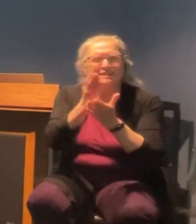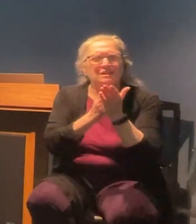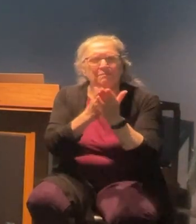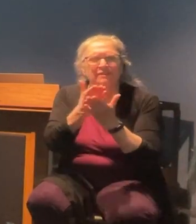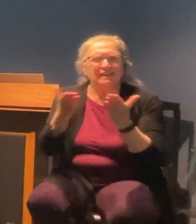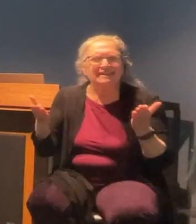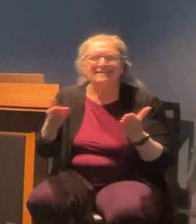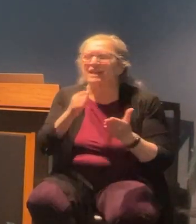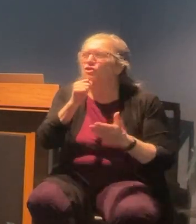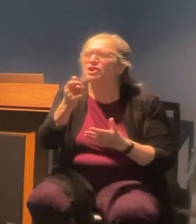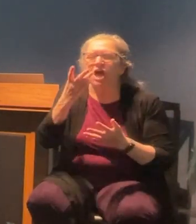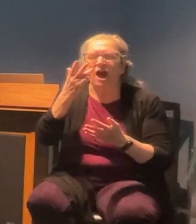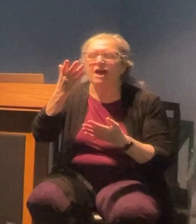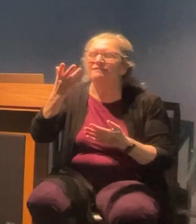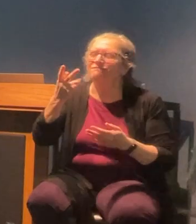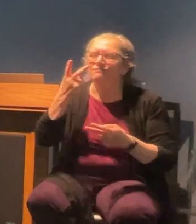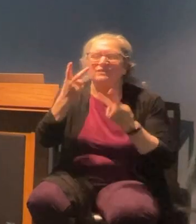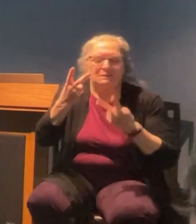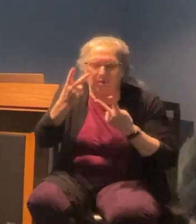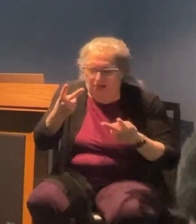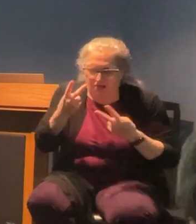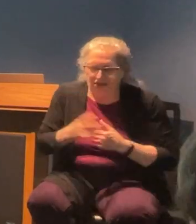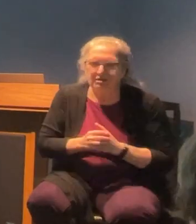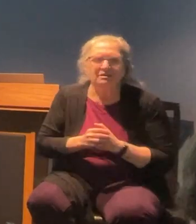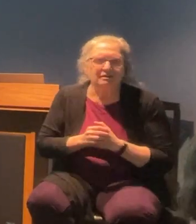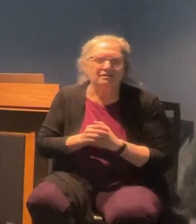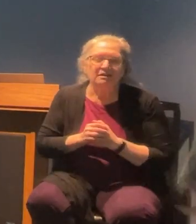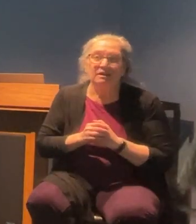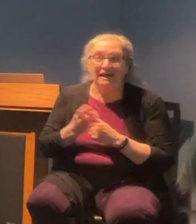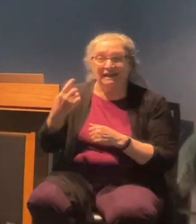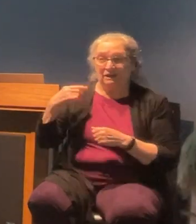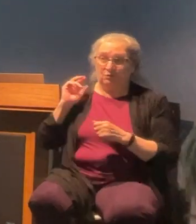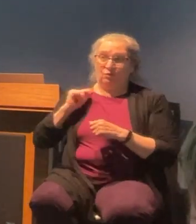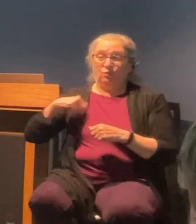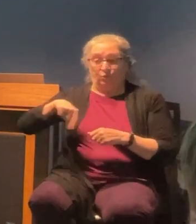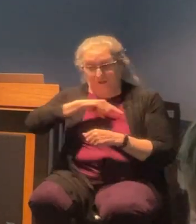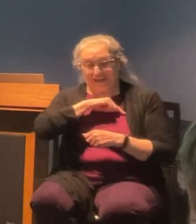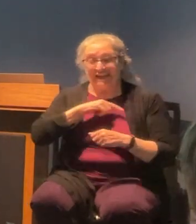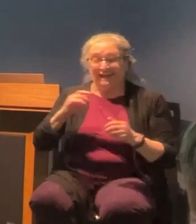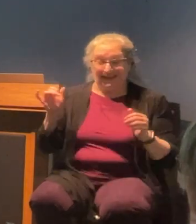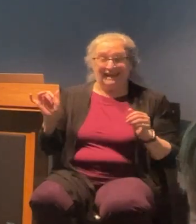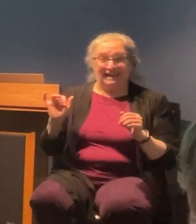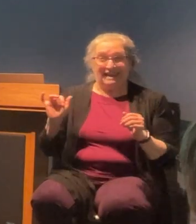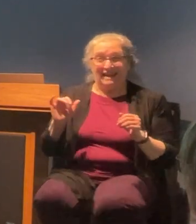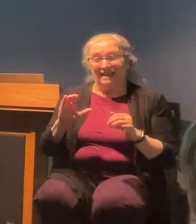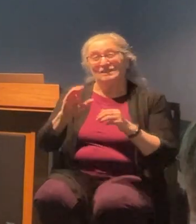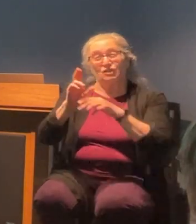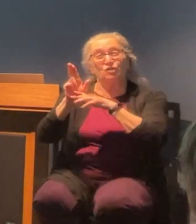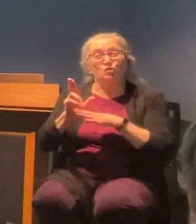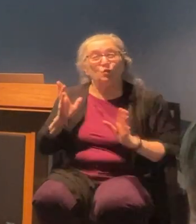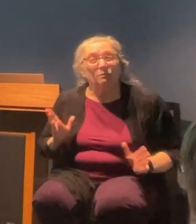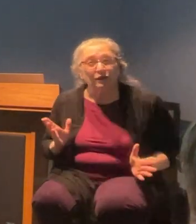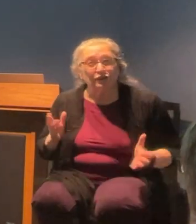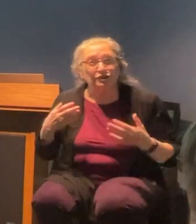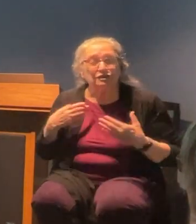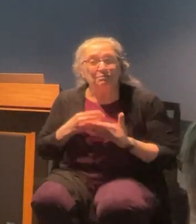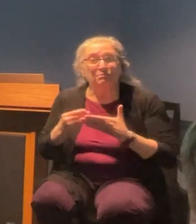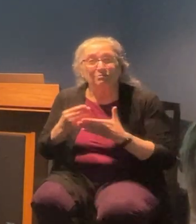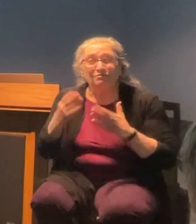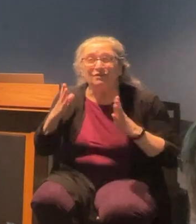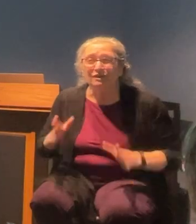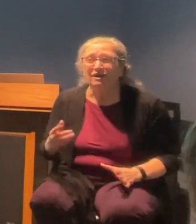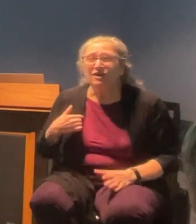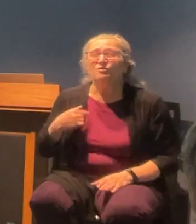are not visible for us as consumers and should be. And many of them I also